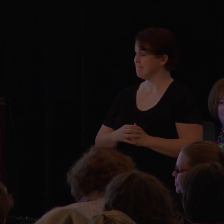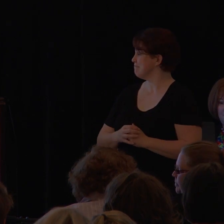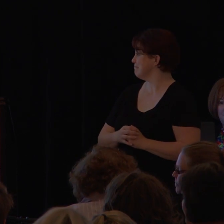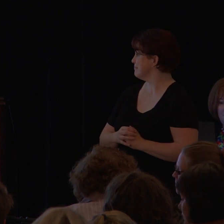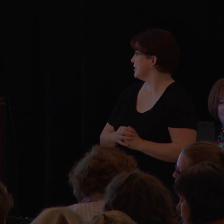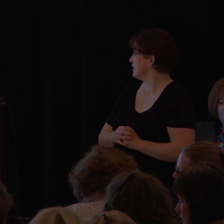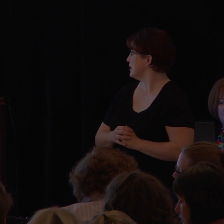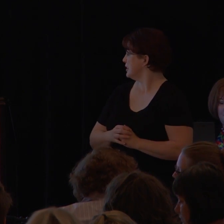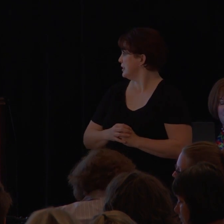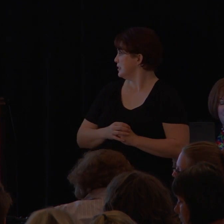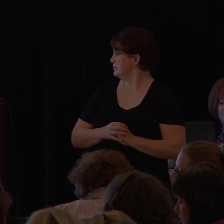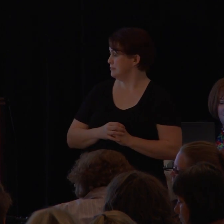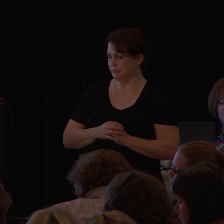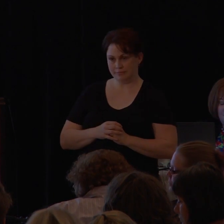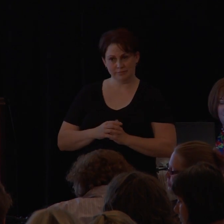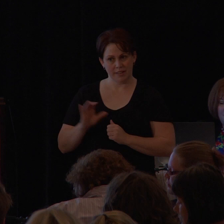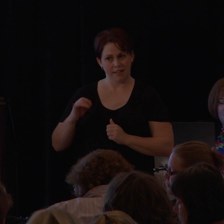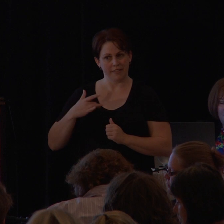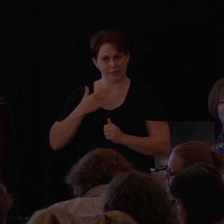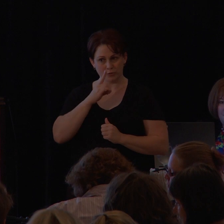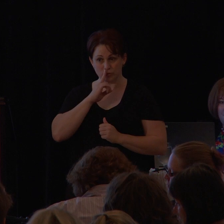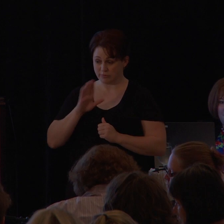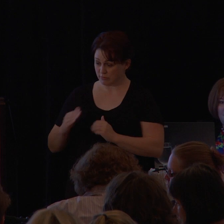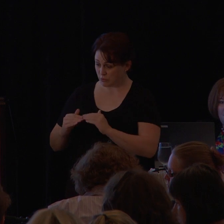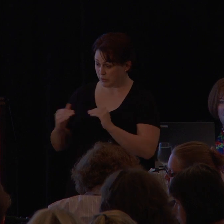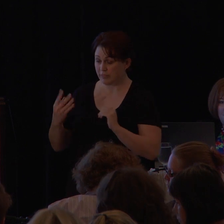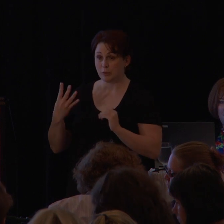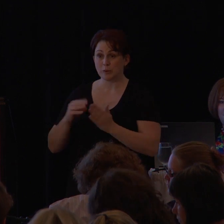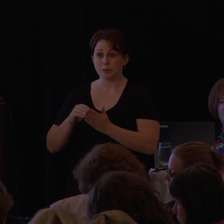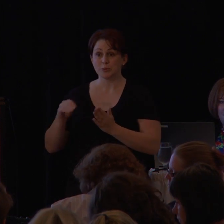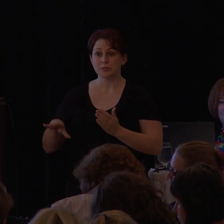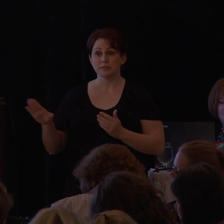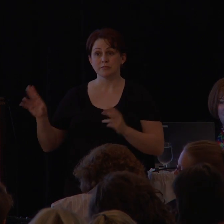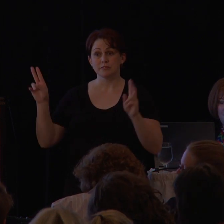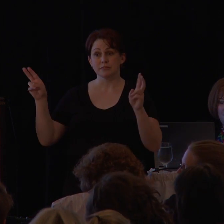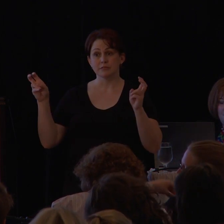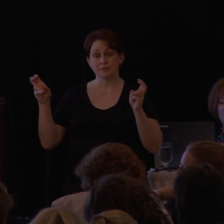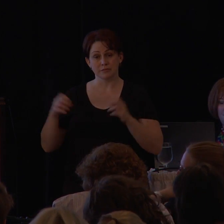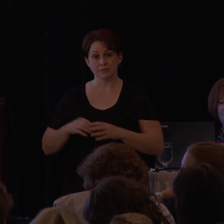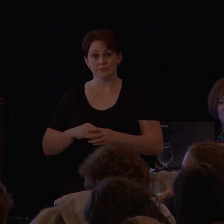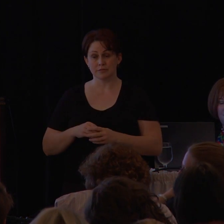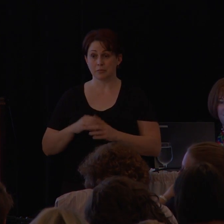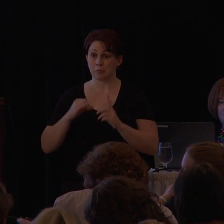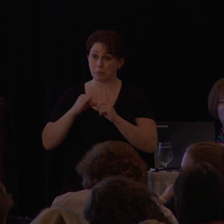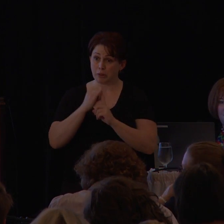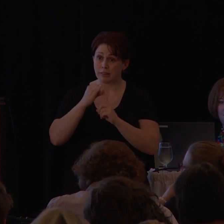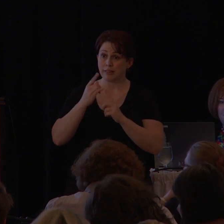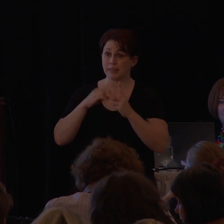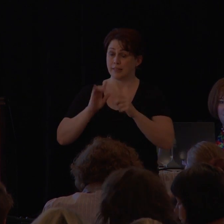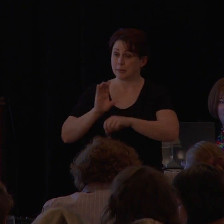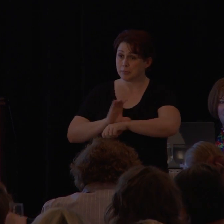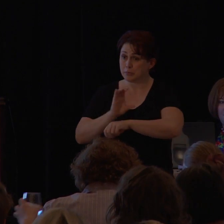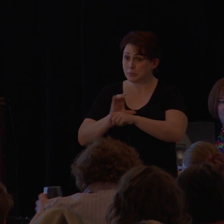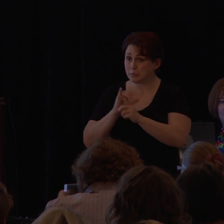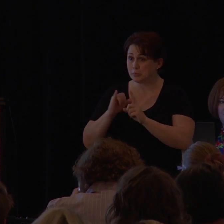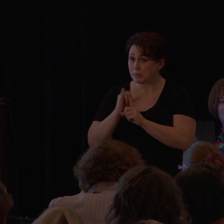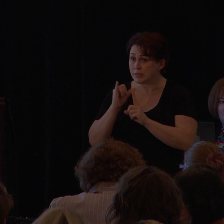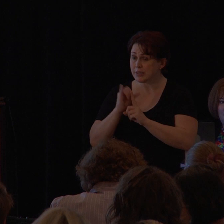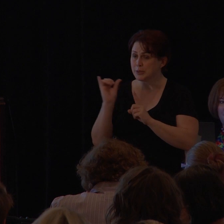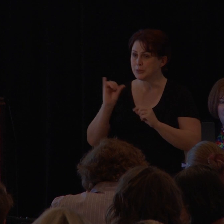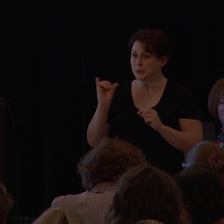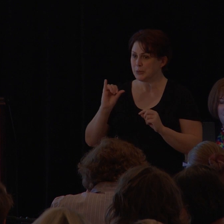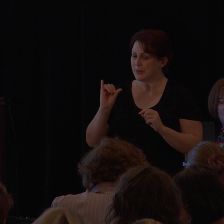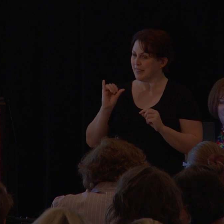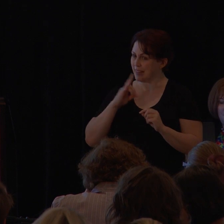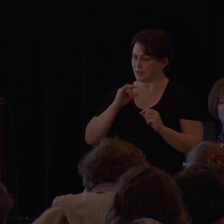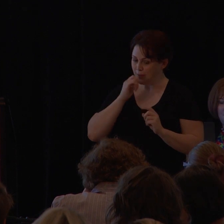I think that certainly comes out in the problems of bullying and cyberbullying, which are actually symptoms of a larger kind of social